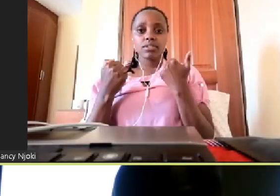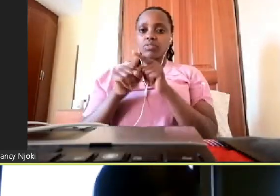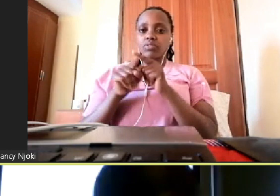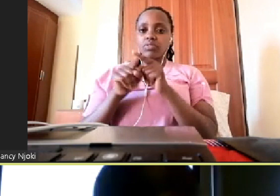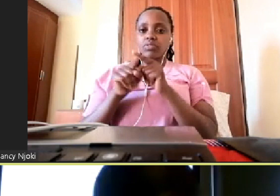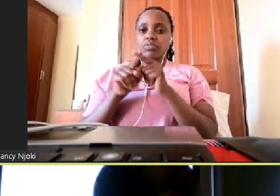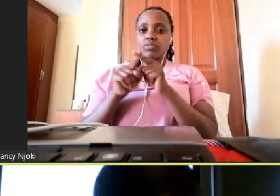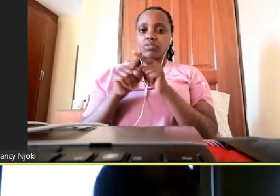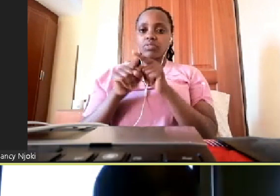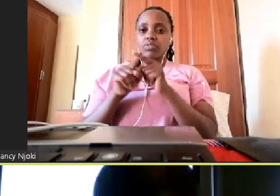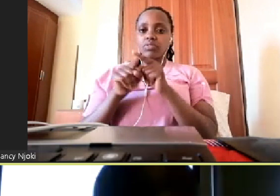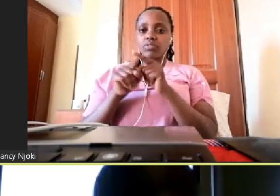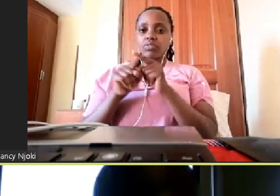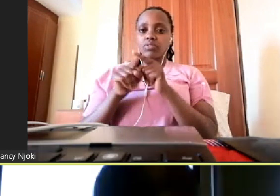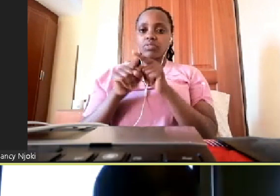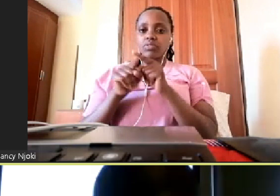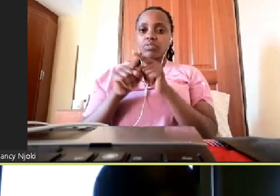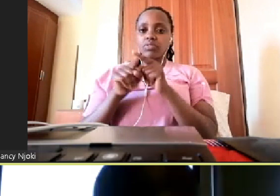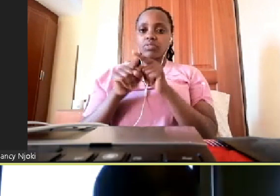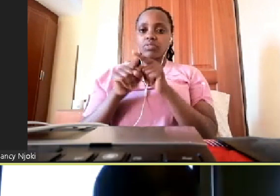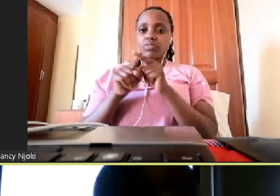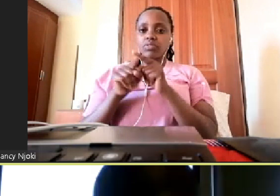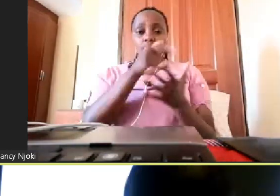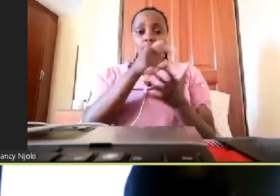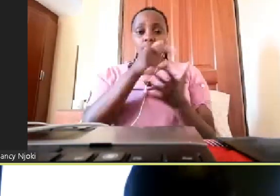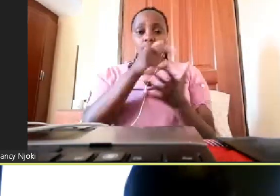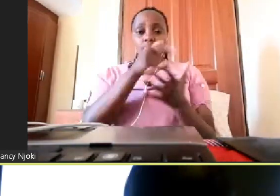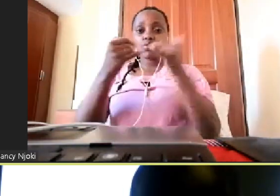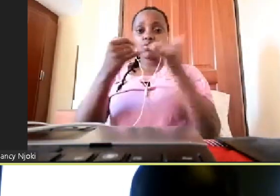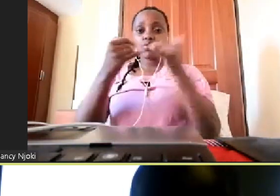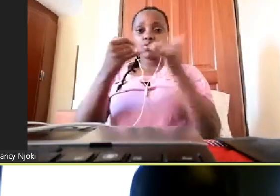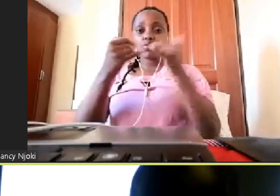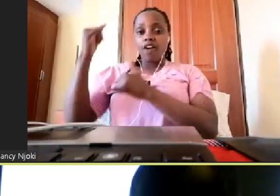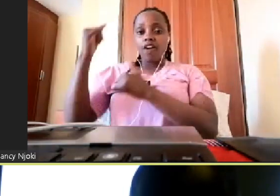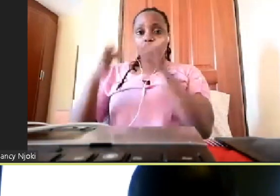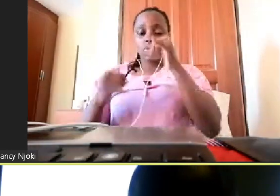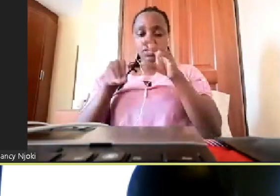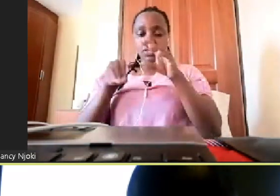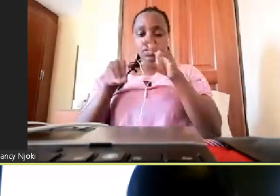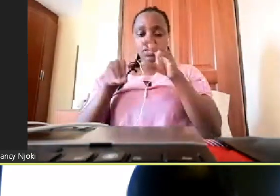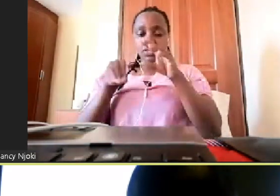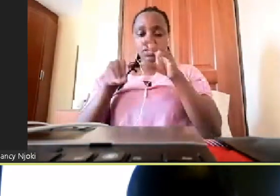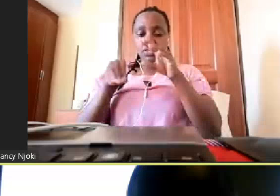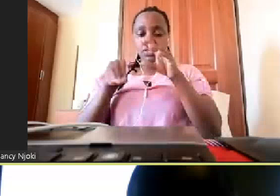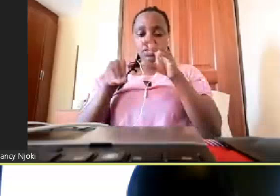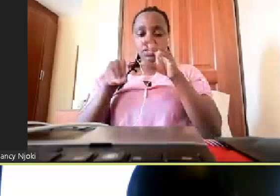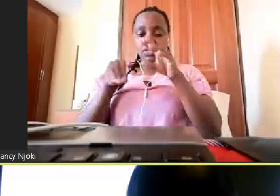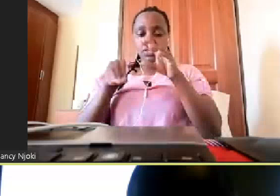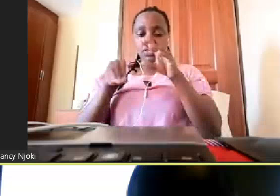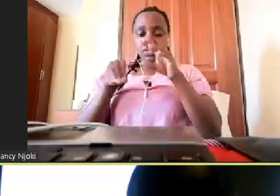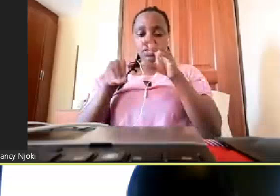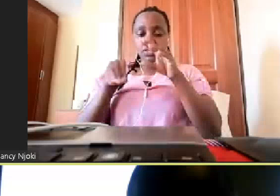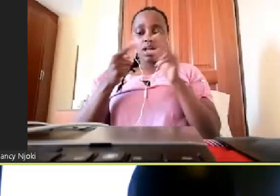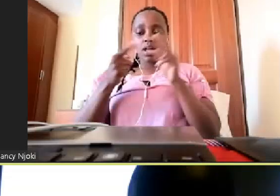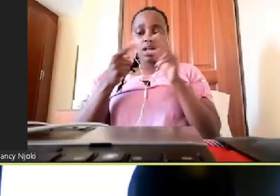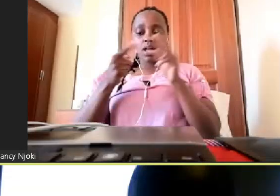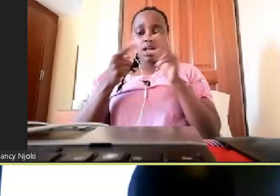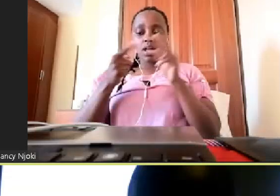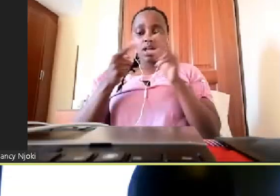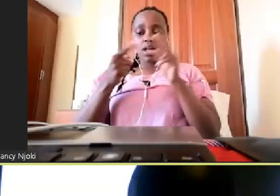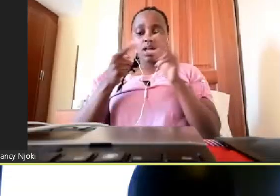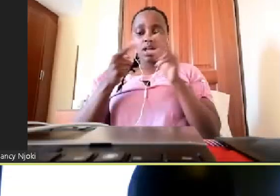consultant who was there as part of the process to now finalize the report, and we shared with the